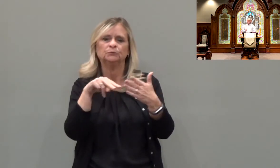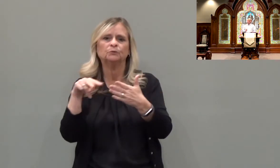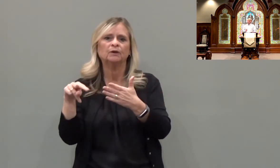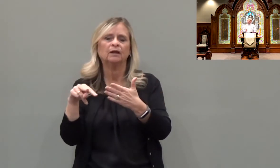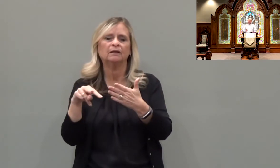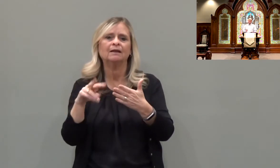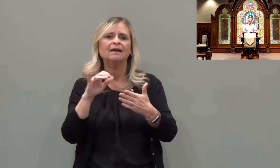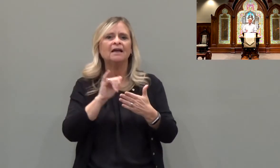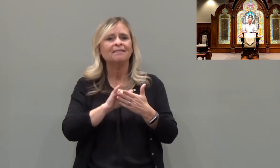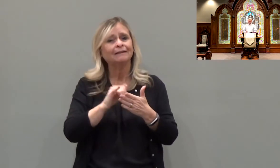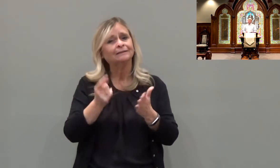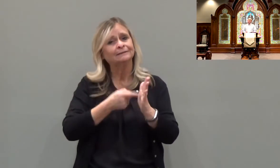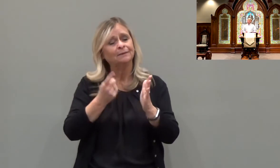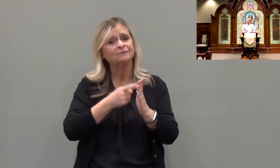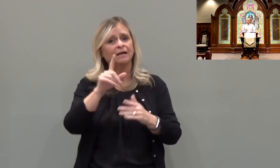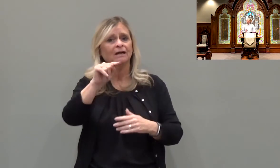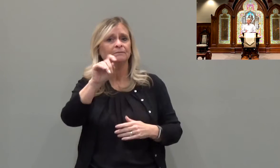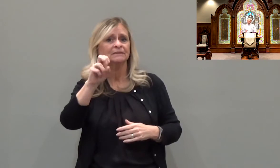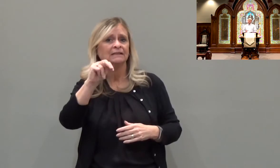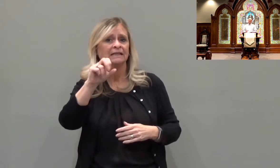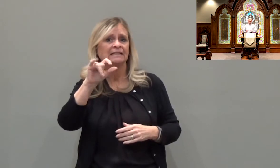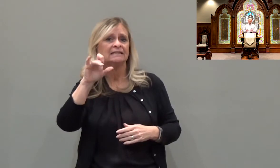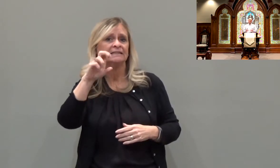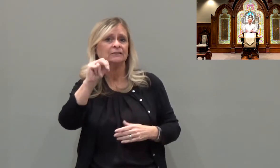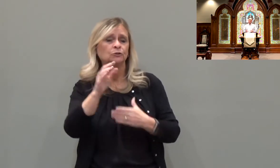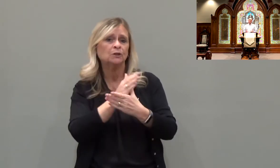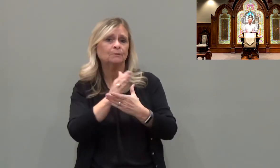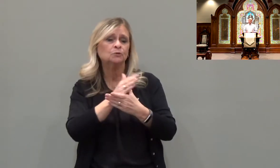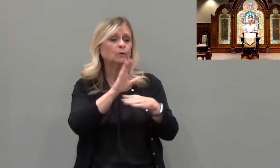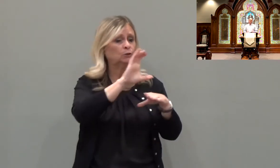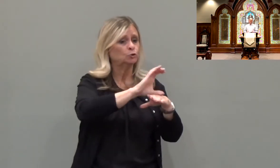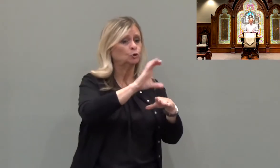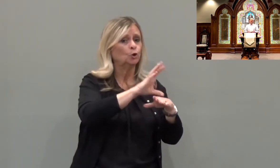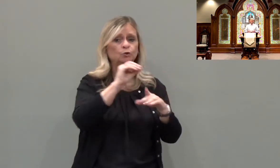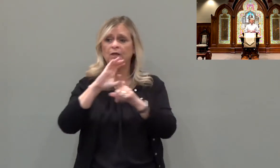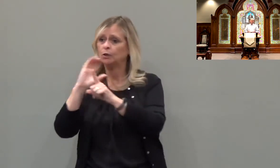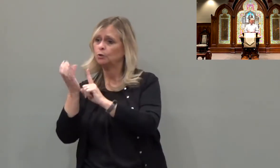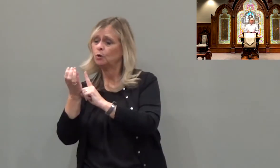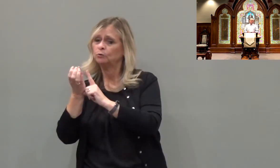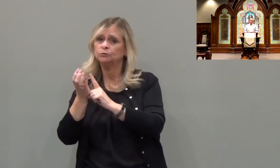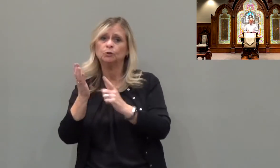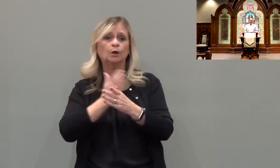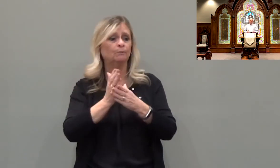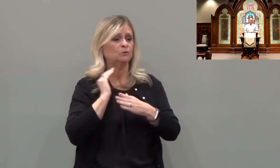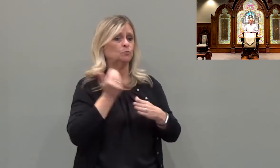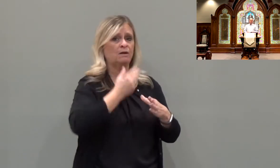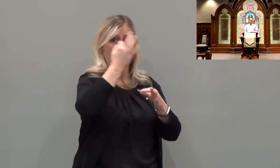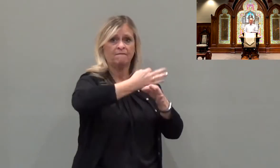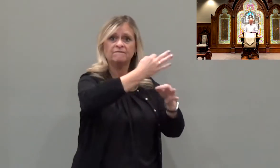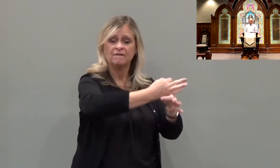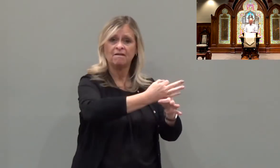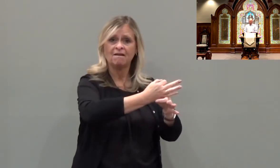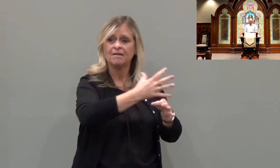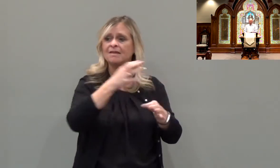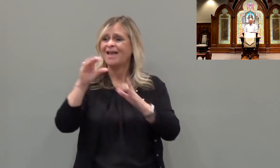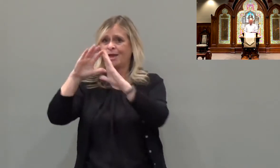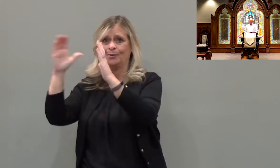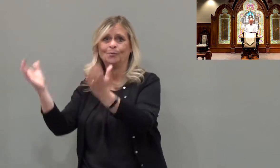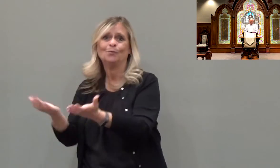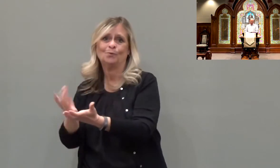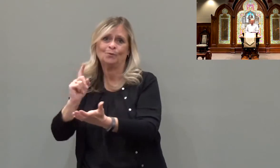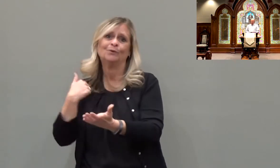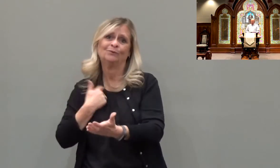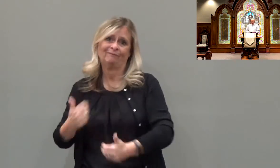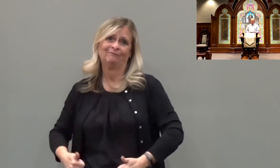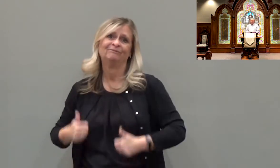there's a tension sometimes between the church and the culture, between our faith and the world that we live